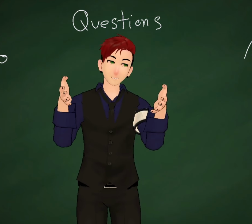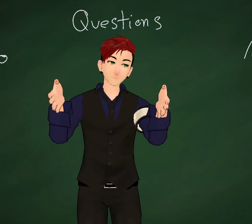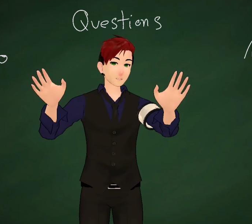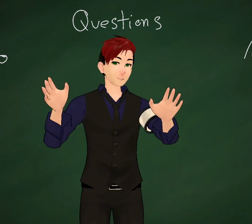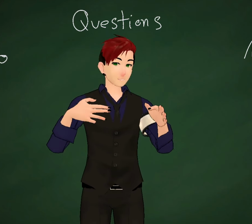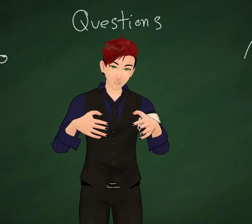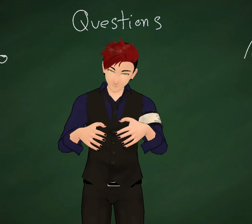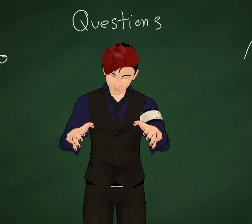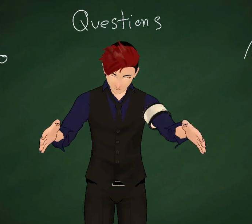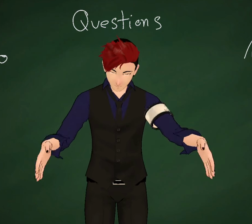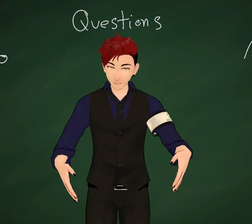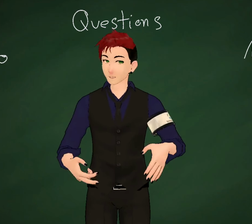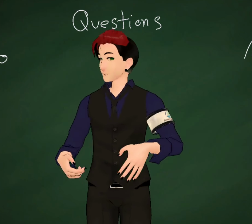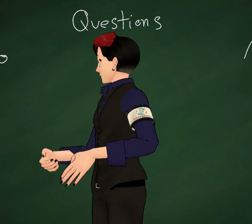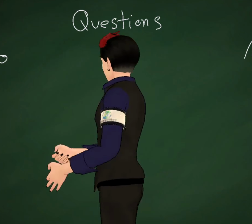you guys let me have the podium.